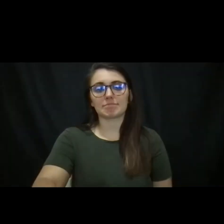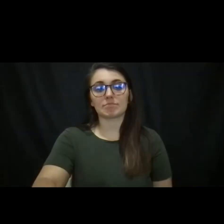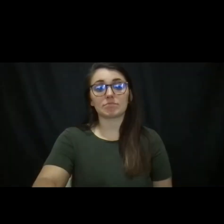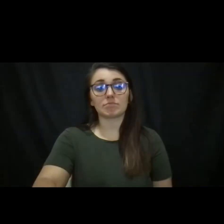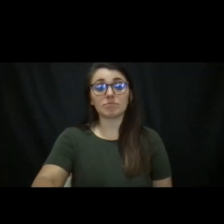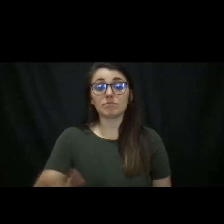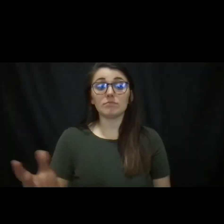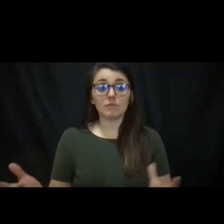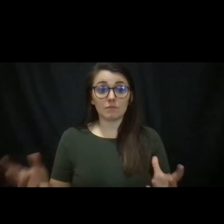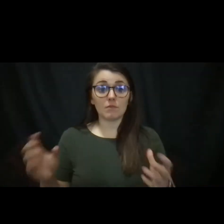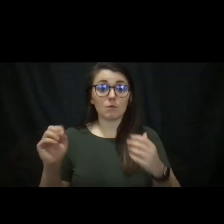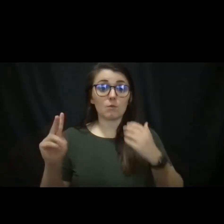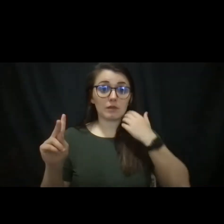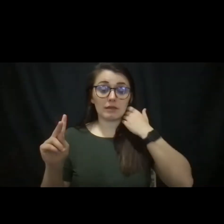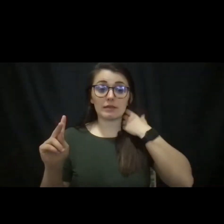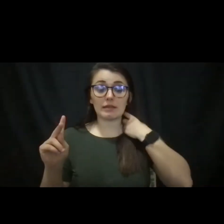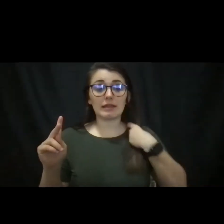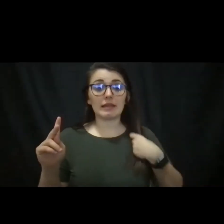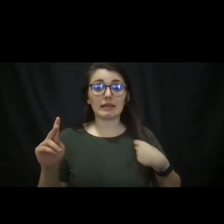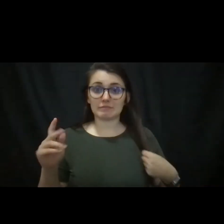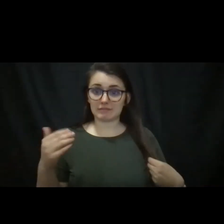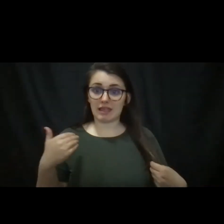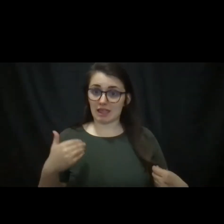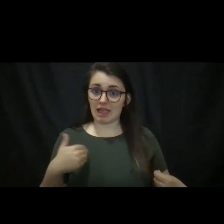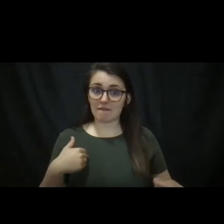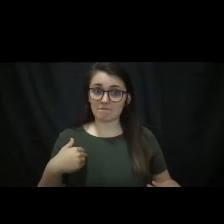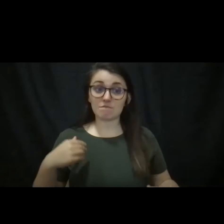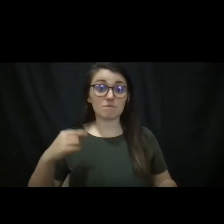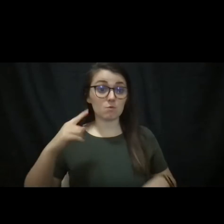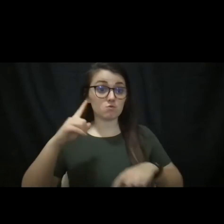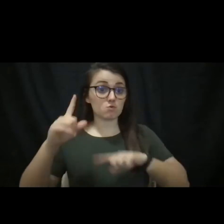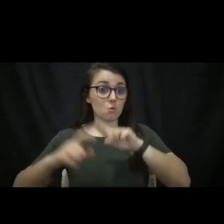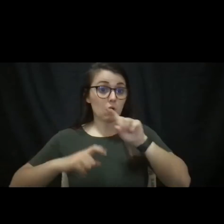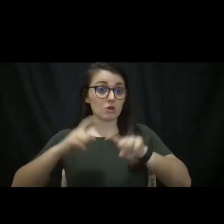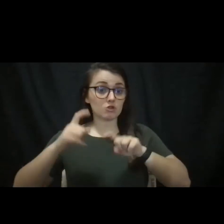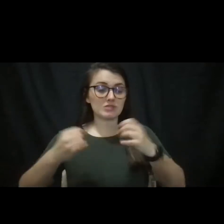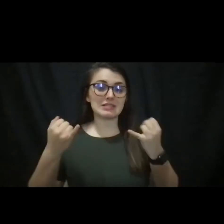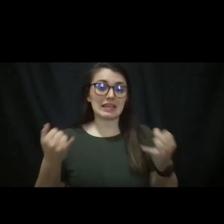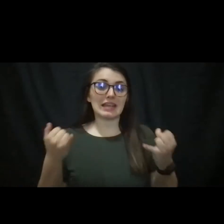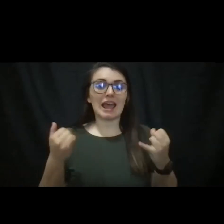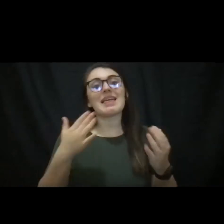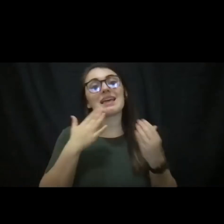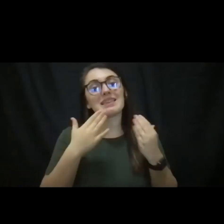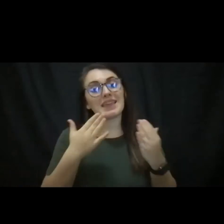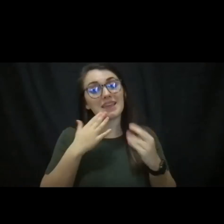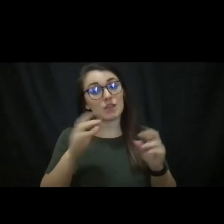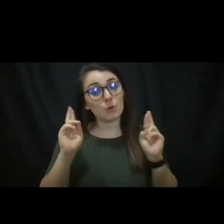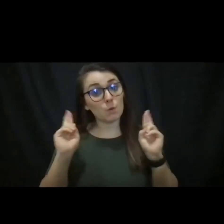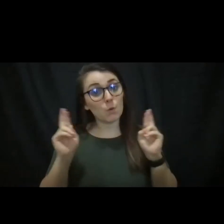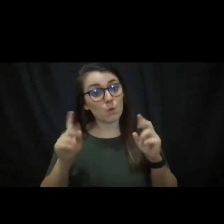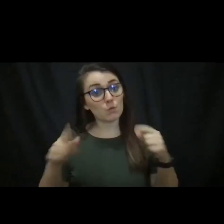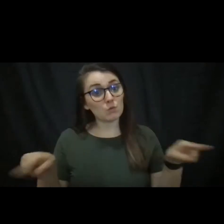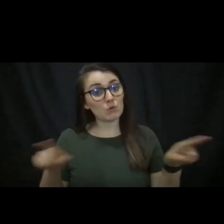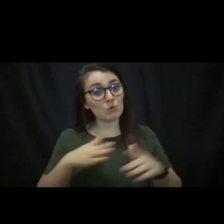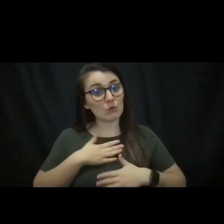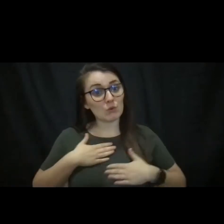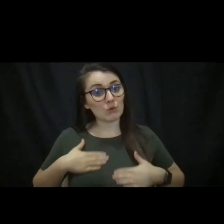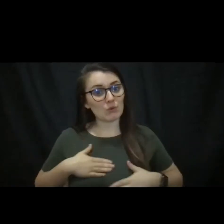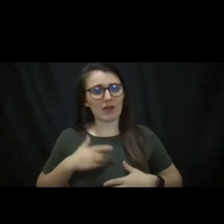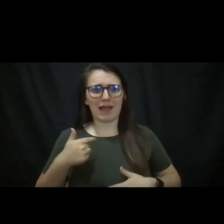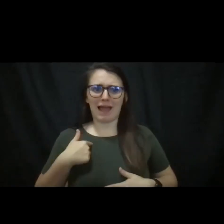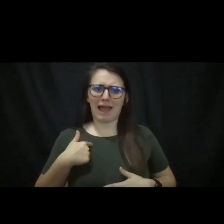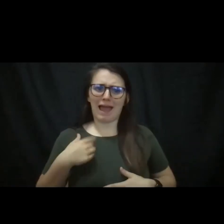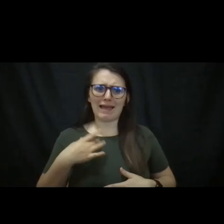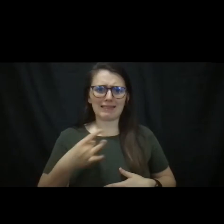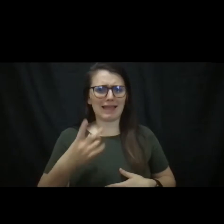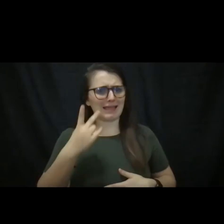Okay, so we got some questions happening here. Thank you. I hope you guys enjoyed that. I loved seeing the